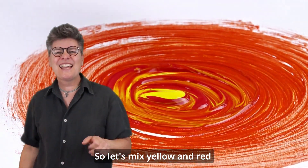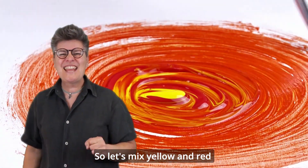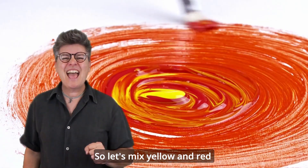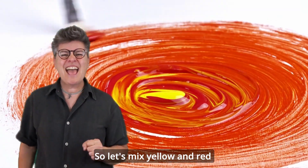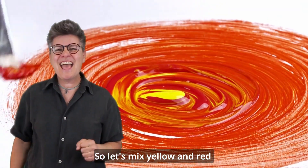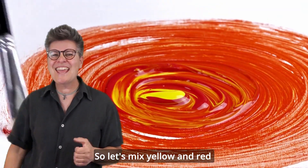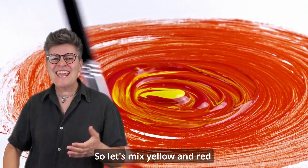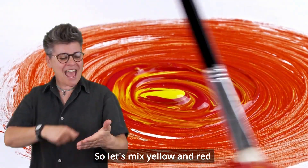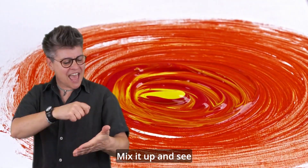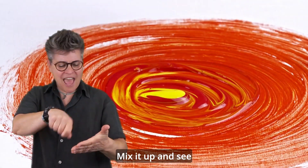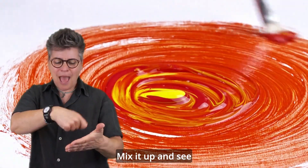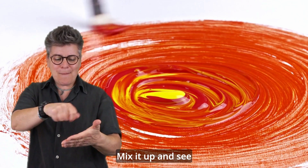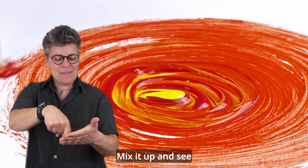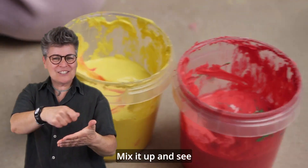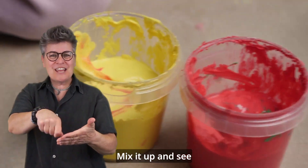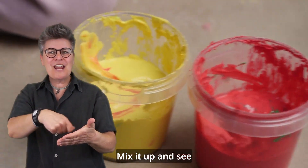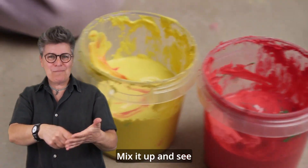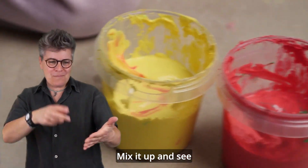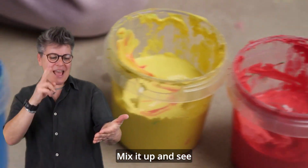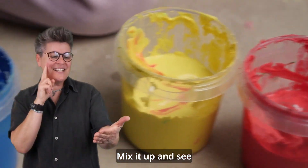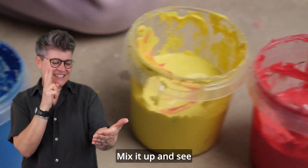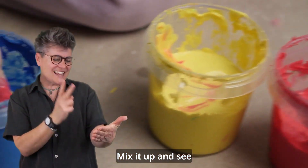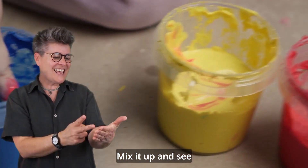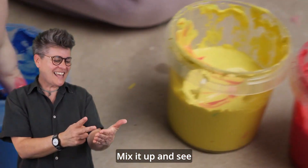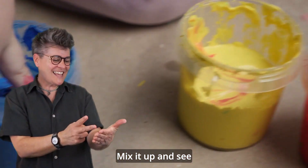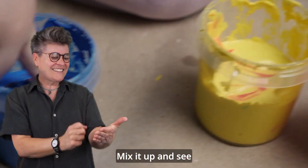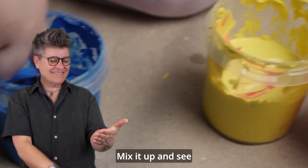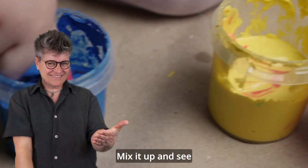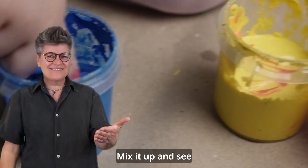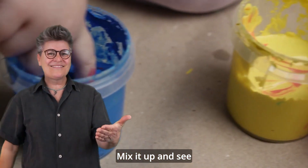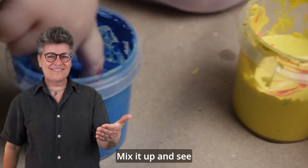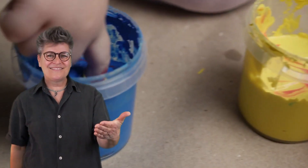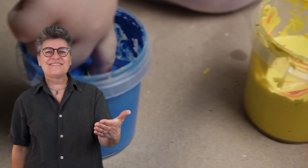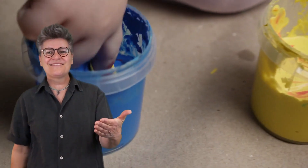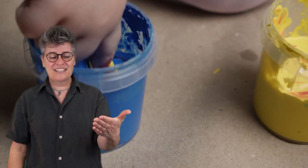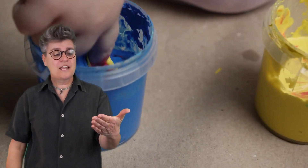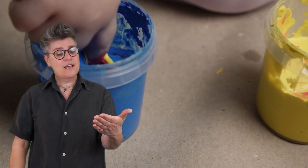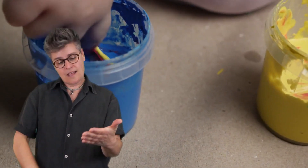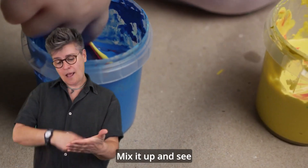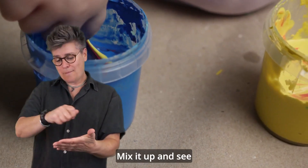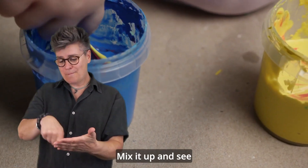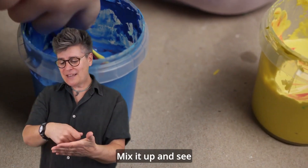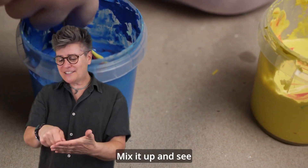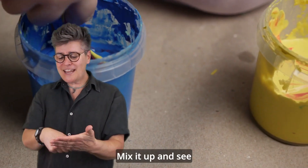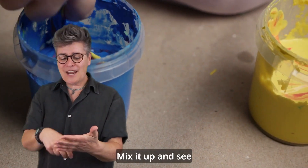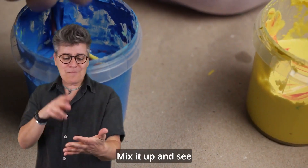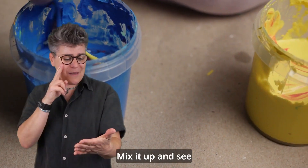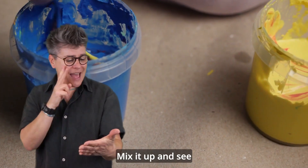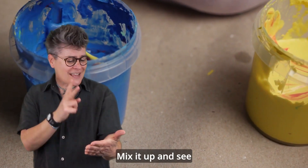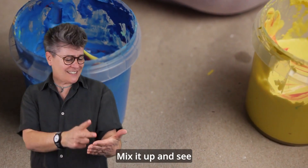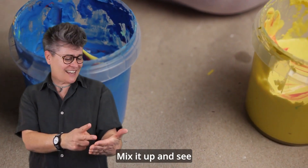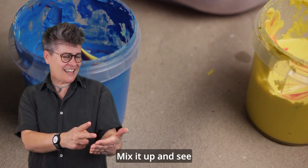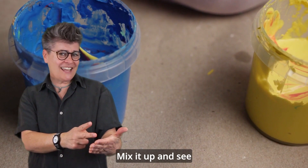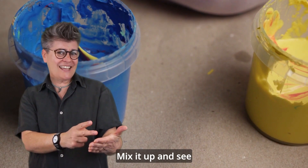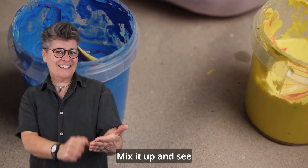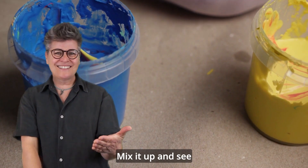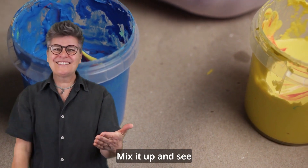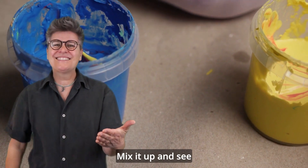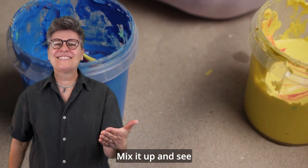red. Yeah, yeah, mix it up and see. Mix it up and see. Mix it up and see. Mix it